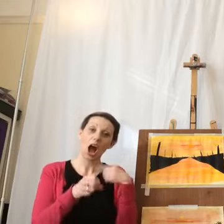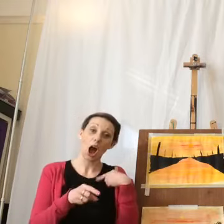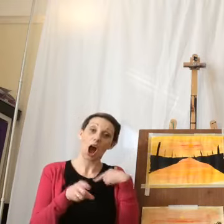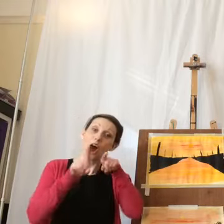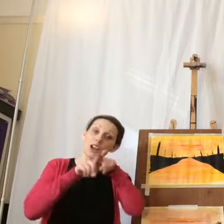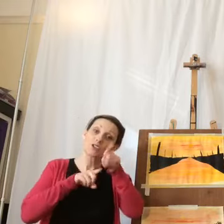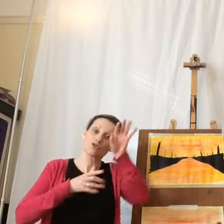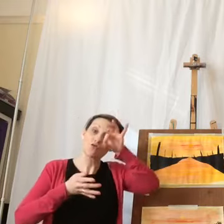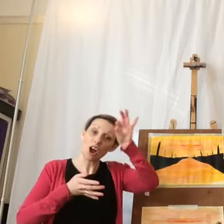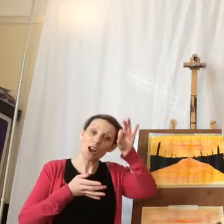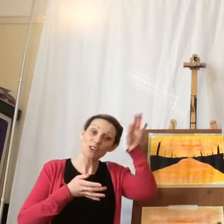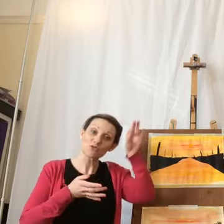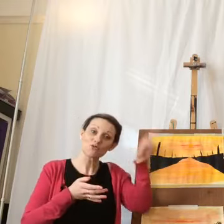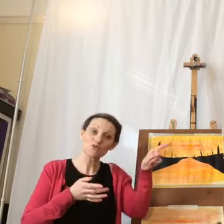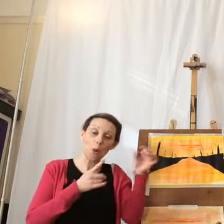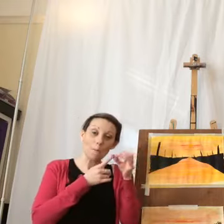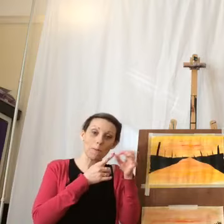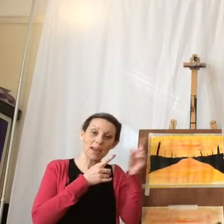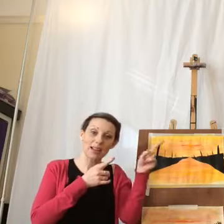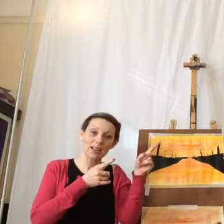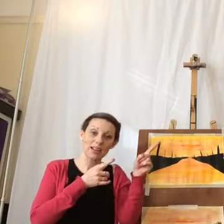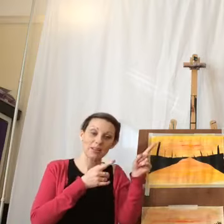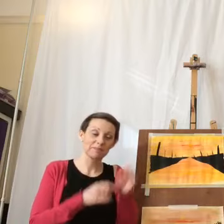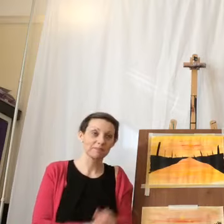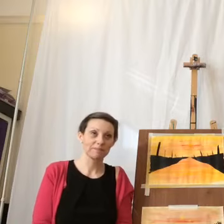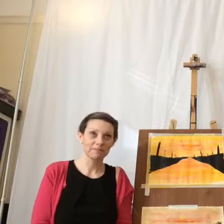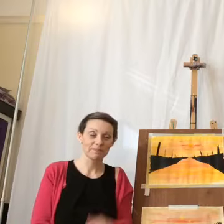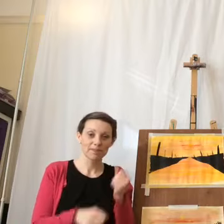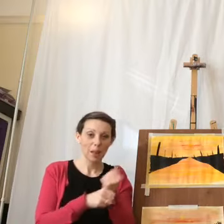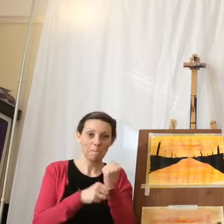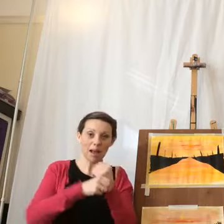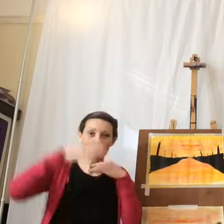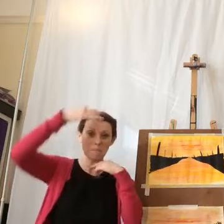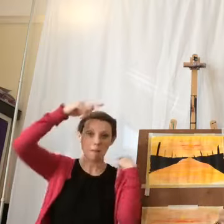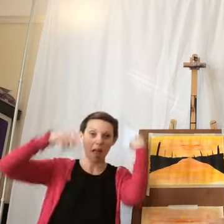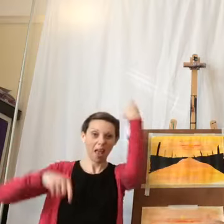massive head, and tiny little features in the middle, and a tiny chin.